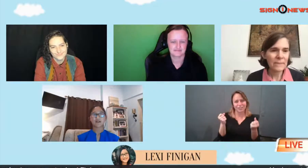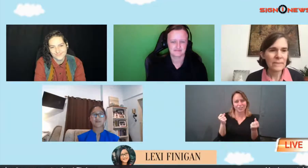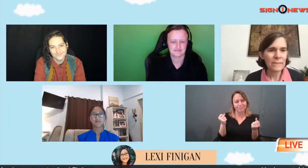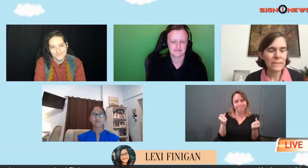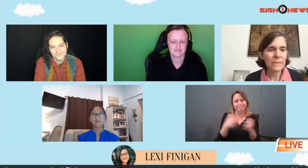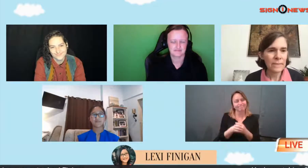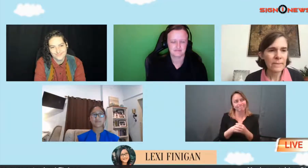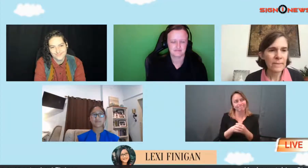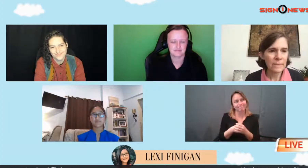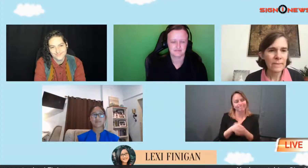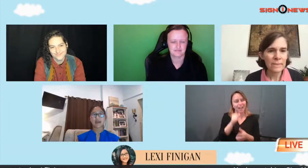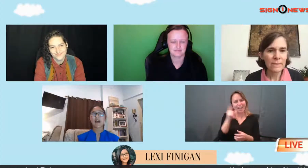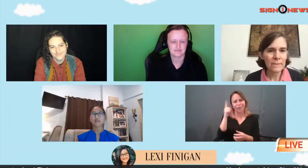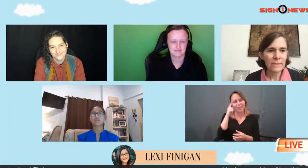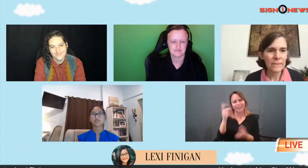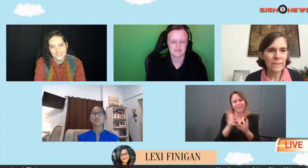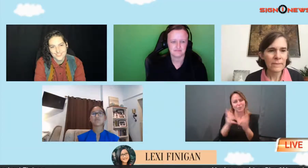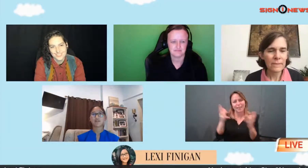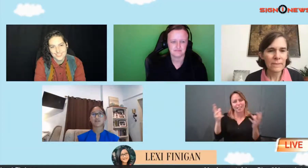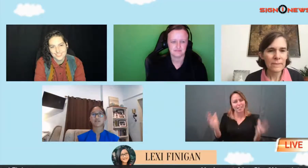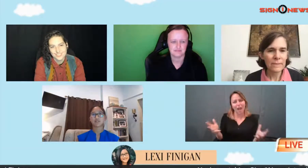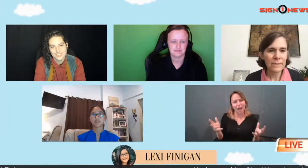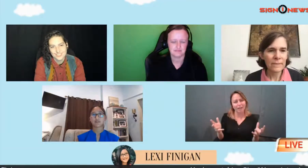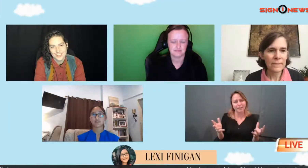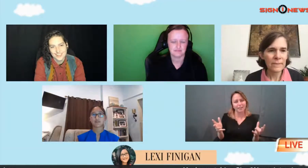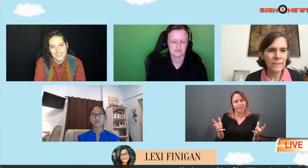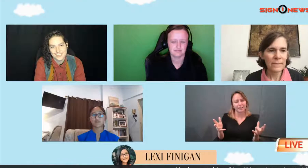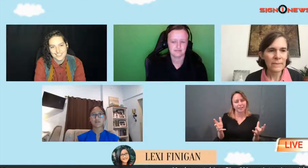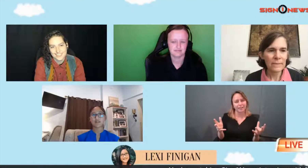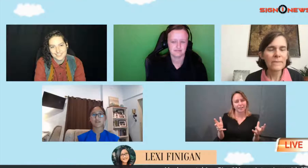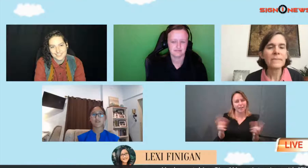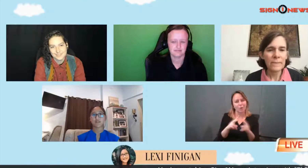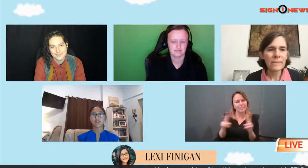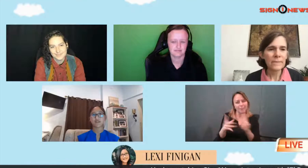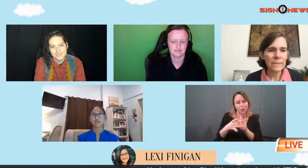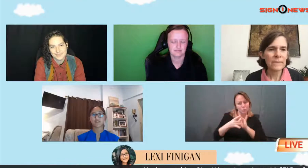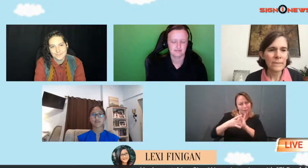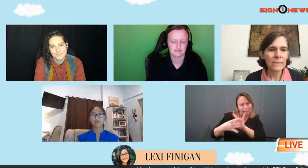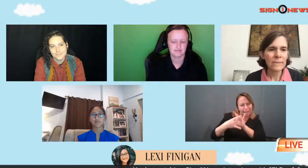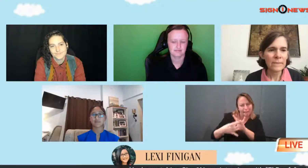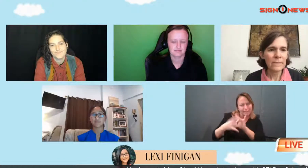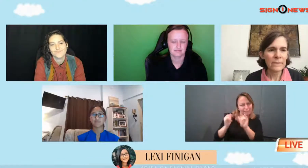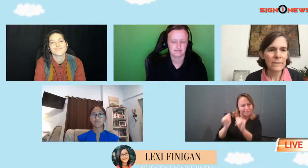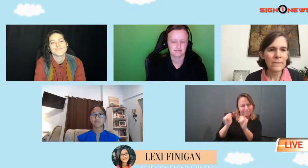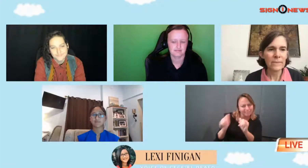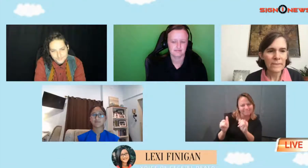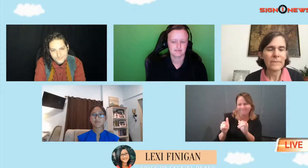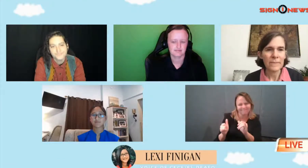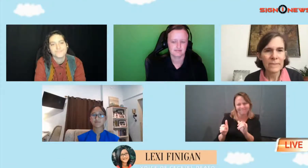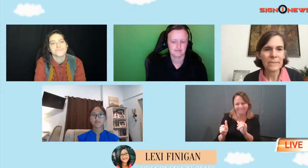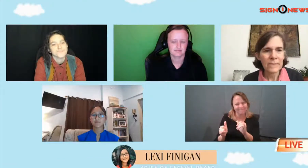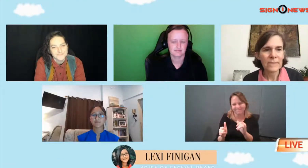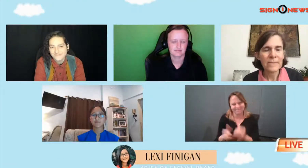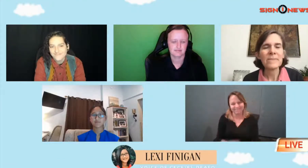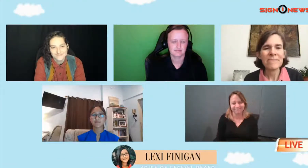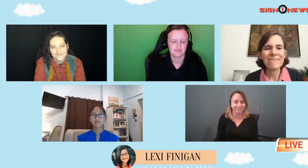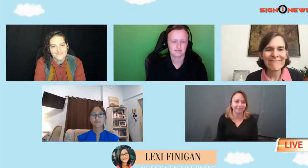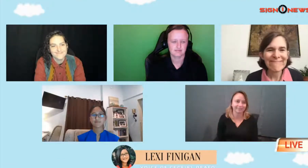was that I was very relatable. Like that was very, very relatable.